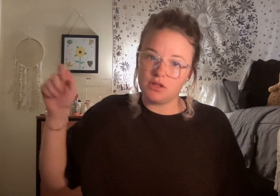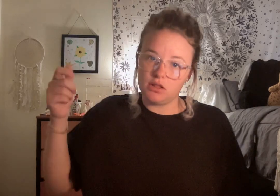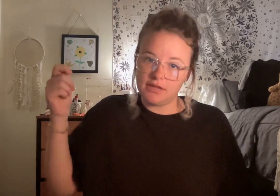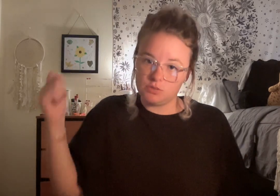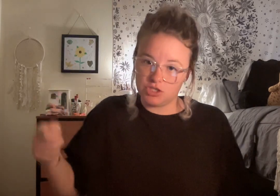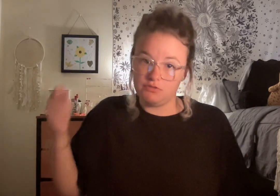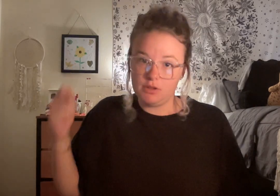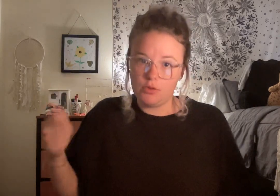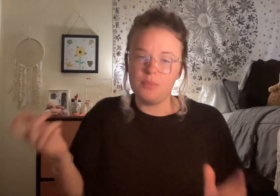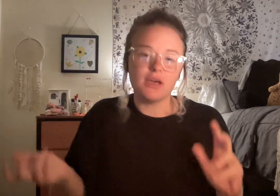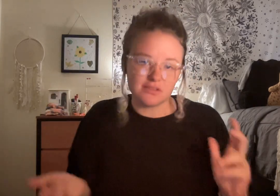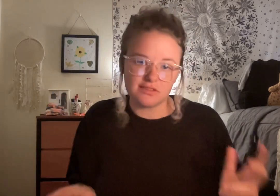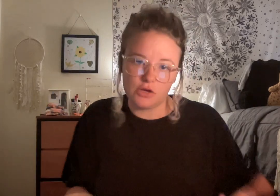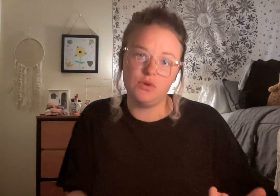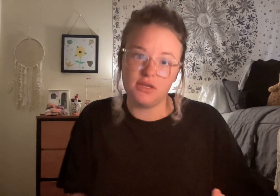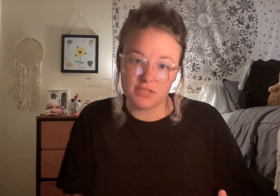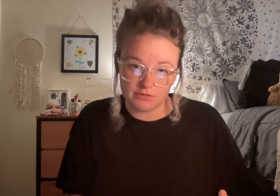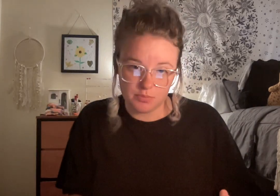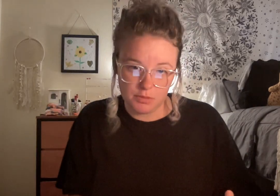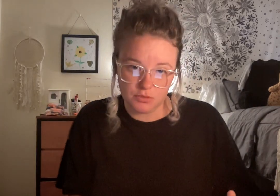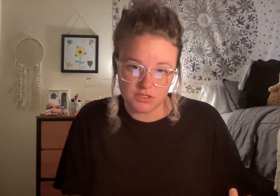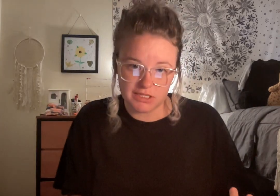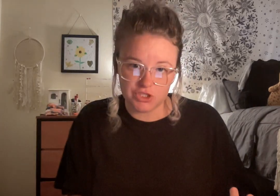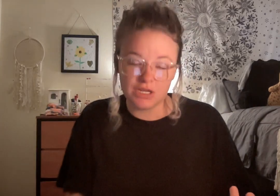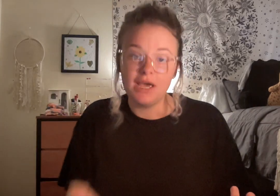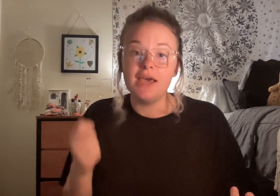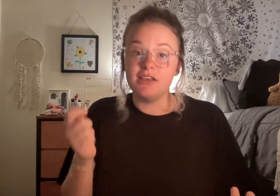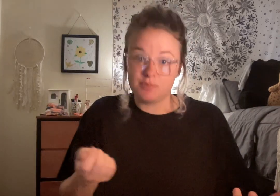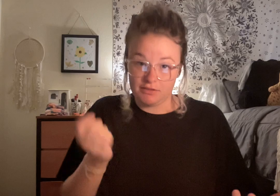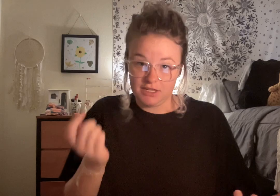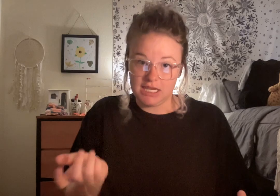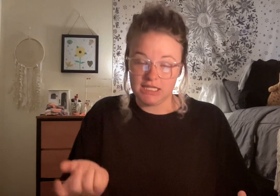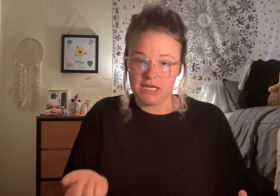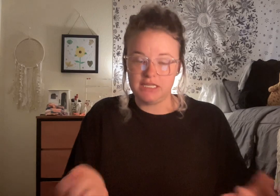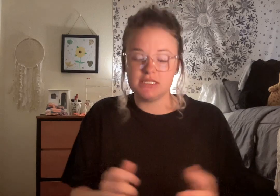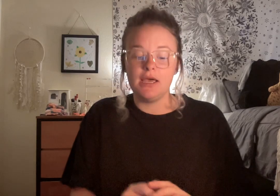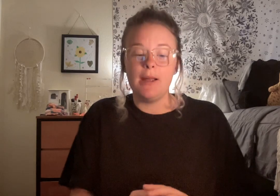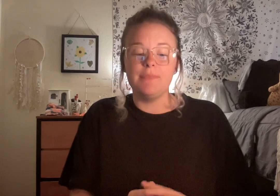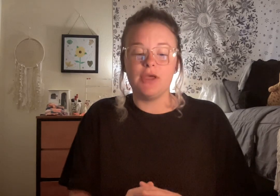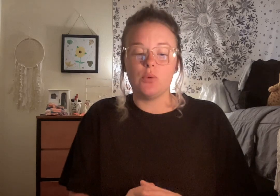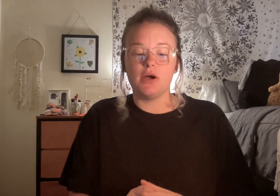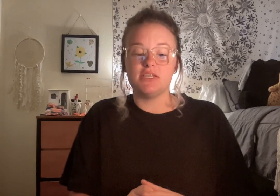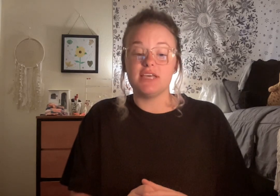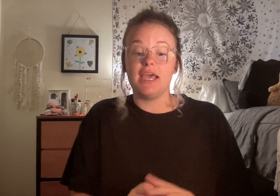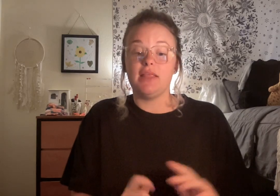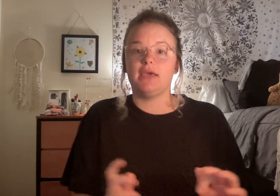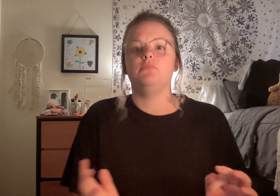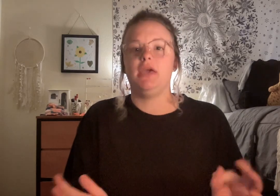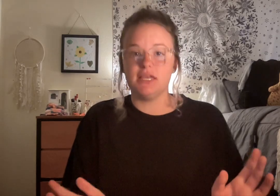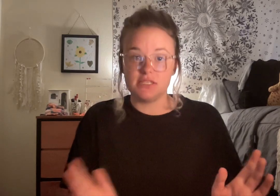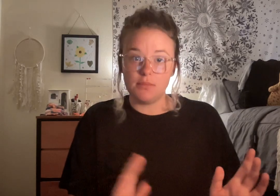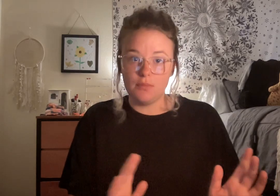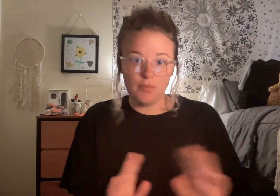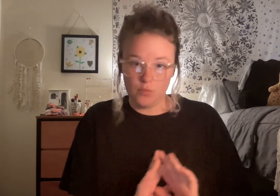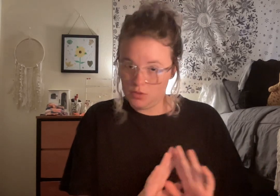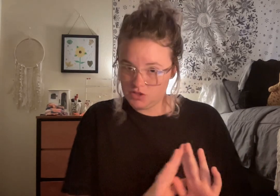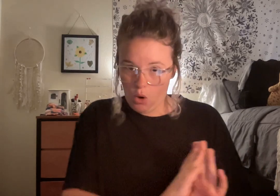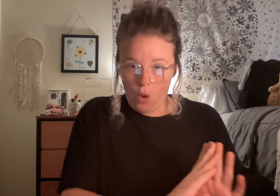light switch and flip them, because that's how you get deaf people's attention, is by flicking the lights. There was like hands up was all